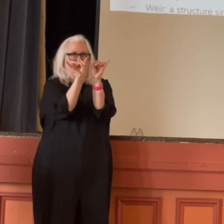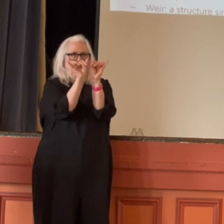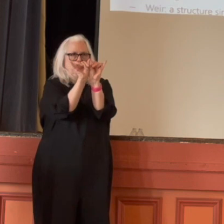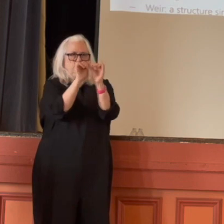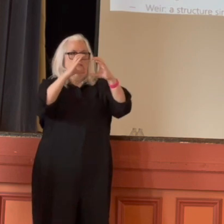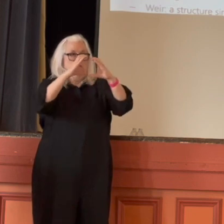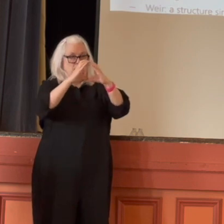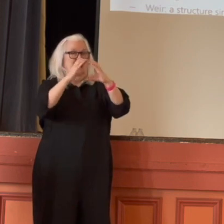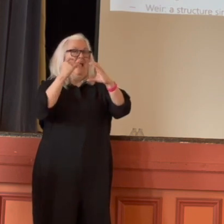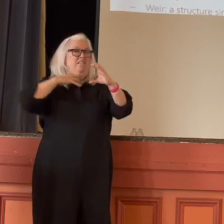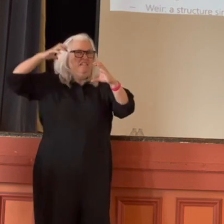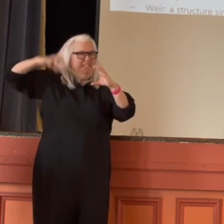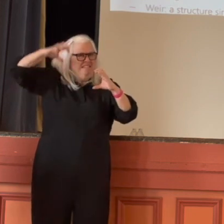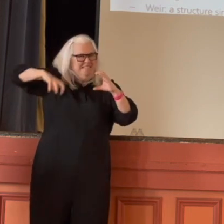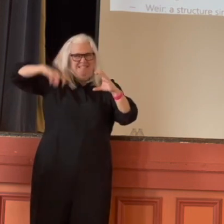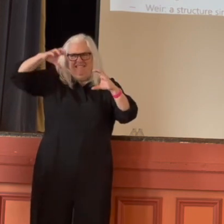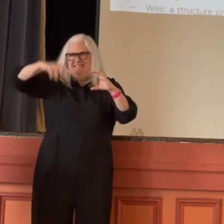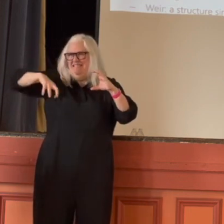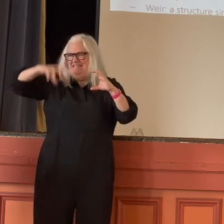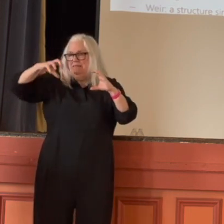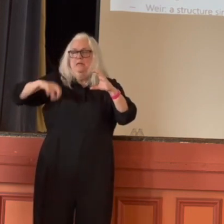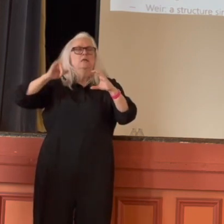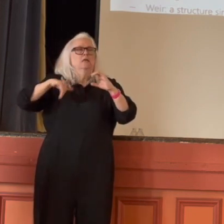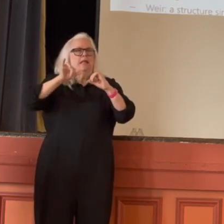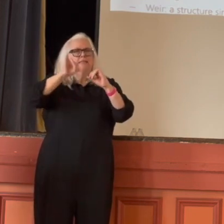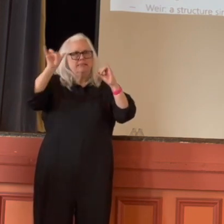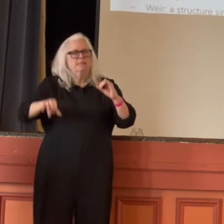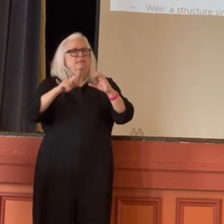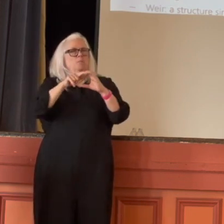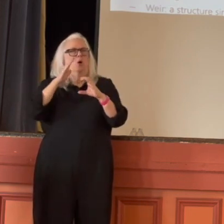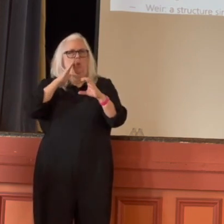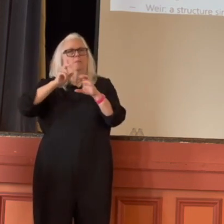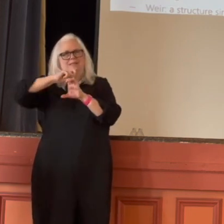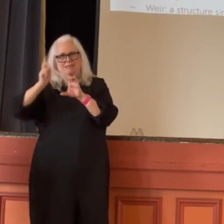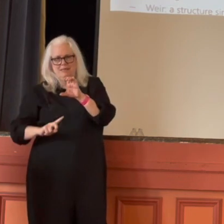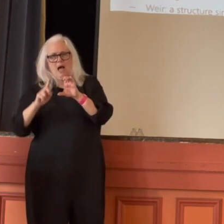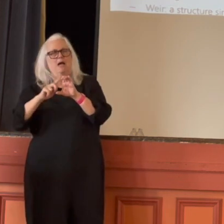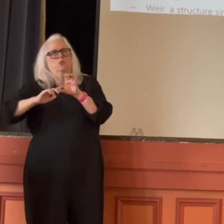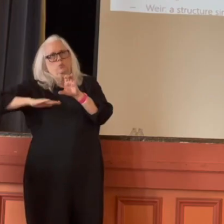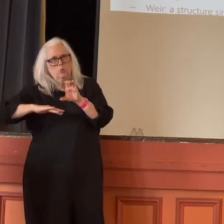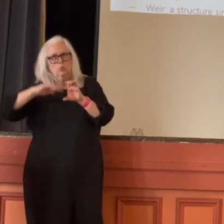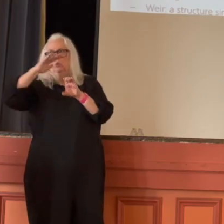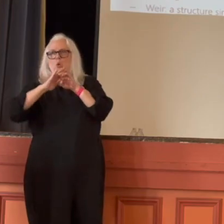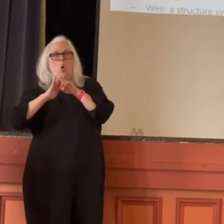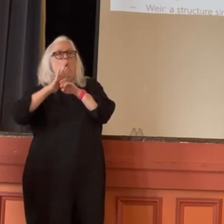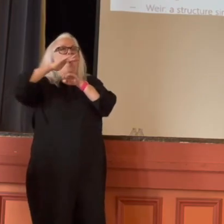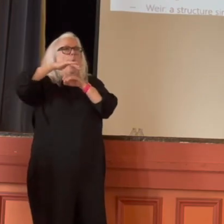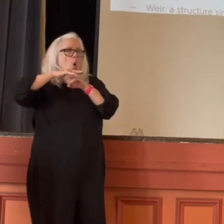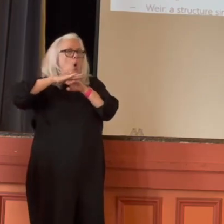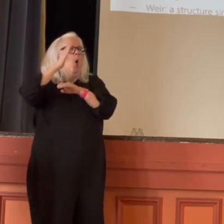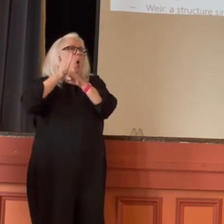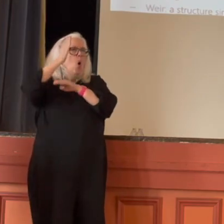comes down heavy enough, the system is designed to overflow. And these overflows, when